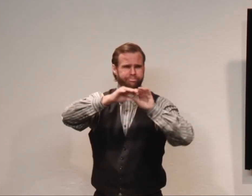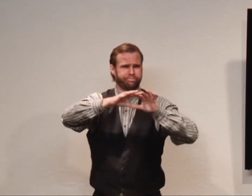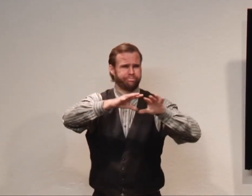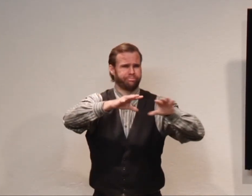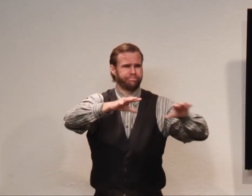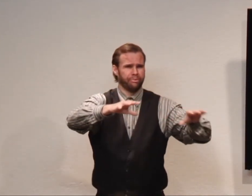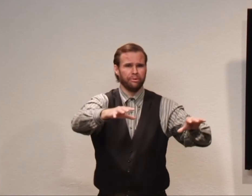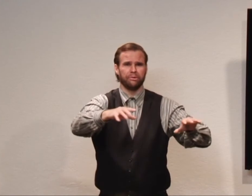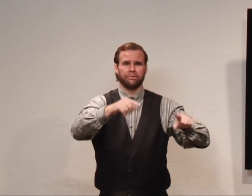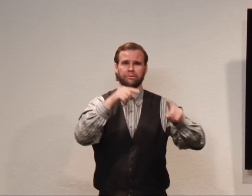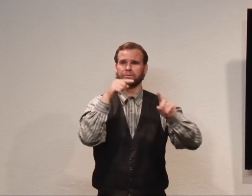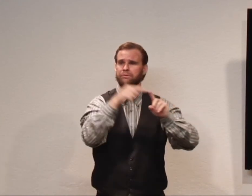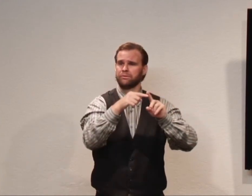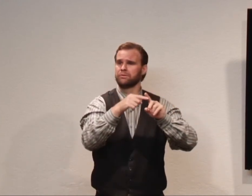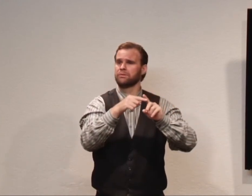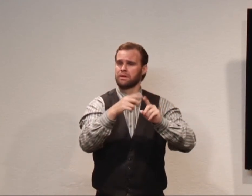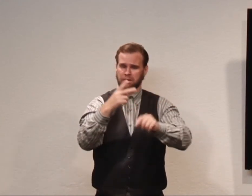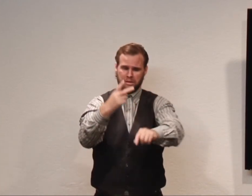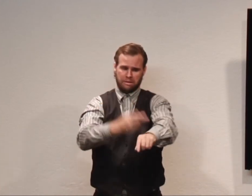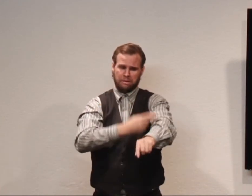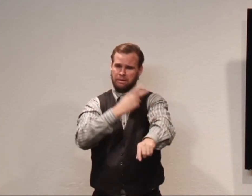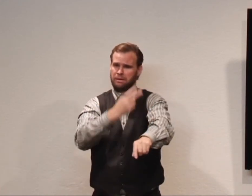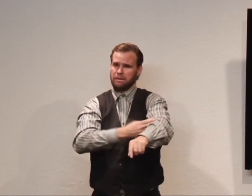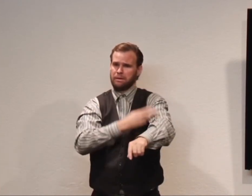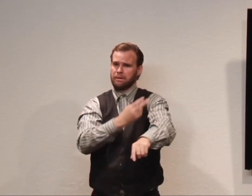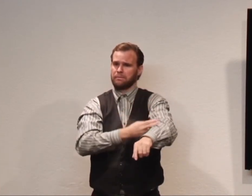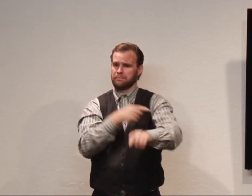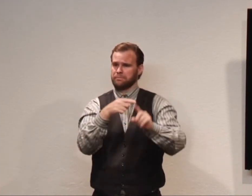The Lamb is its light.